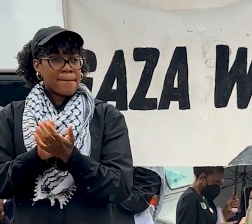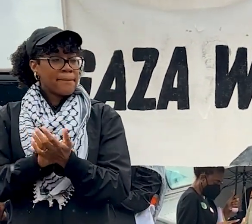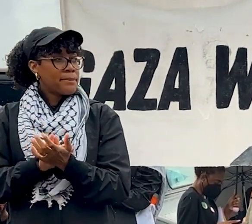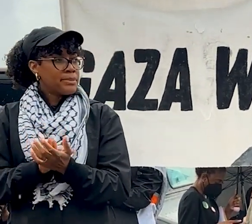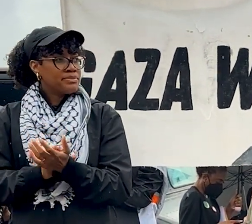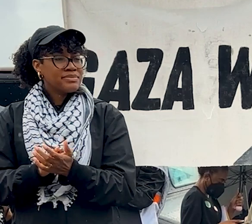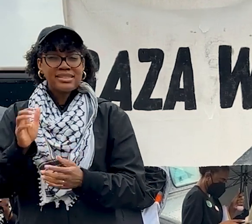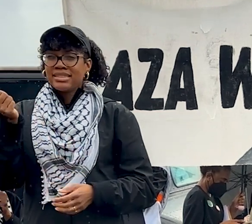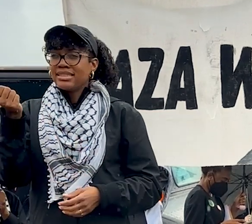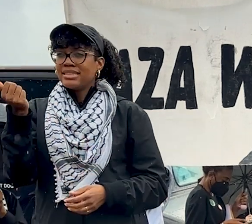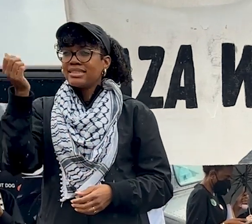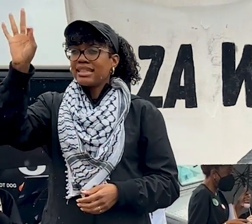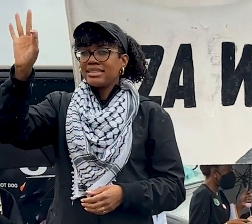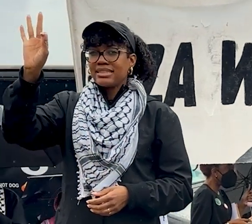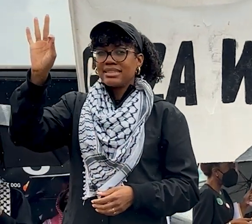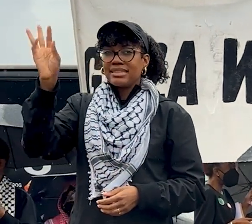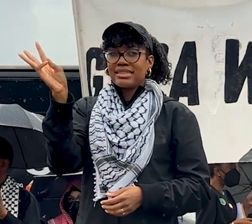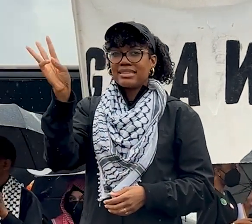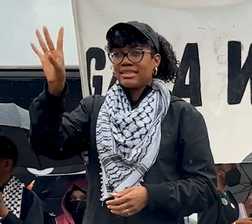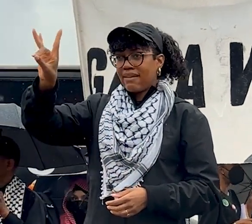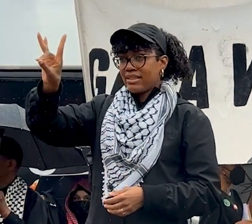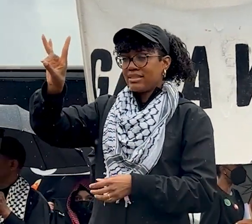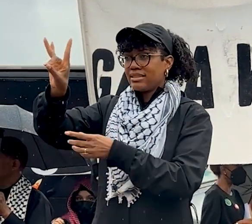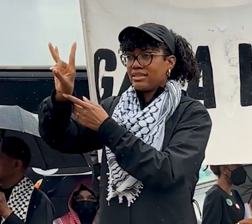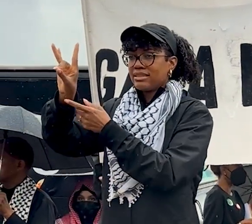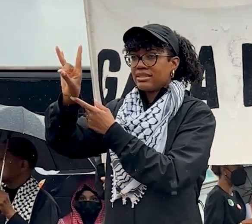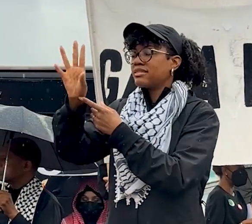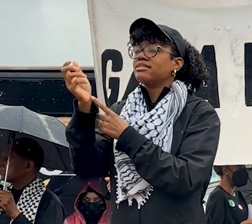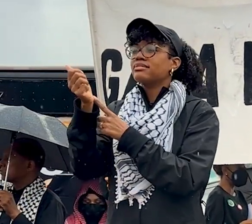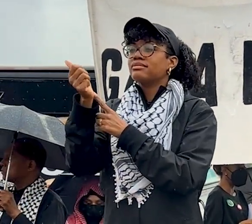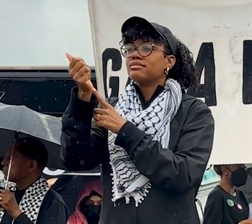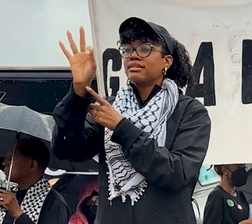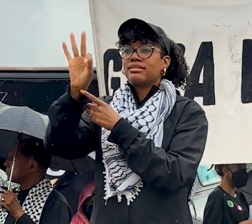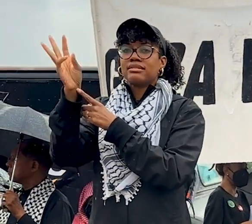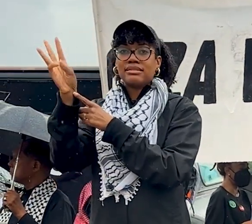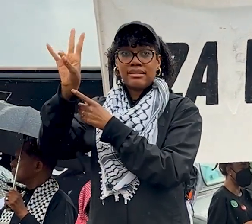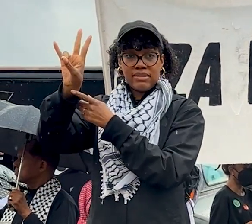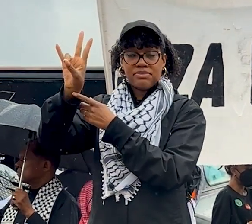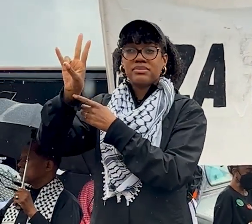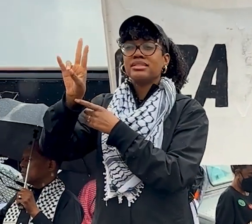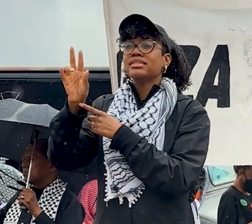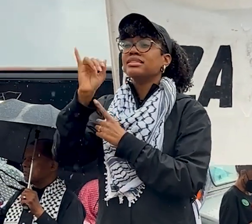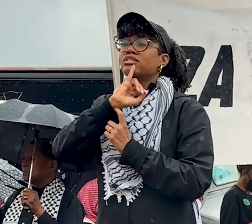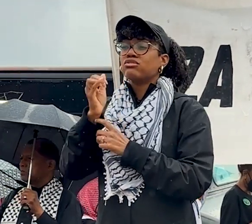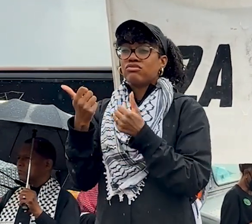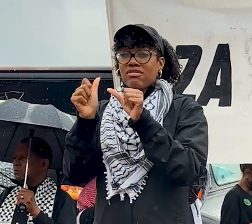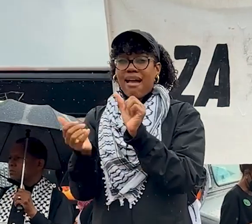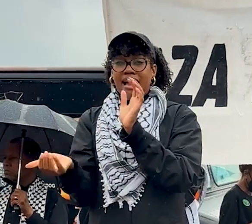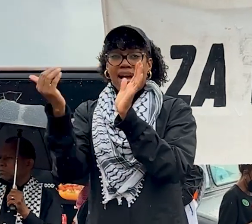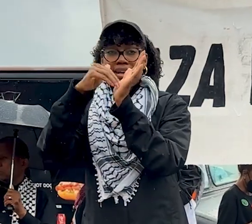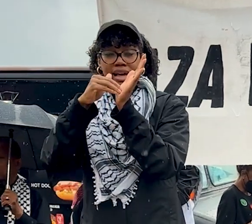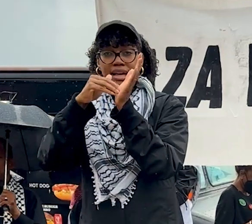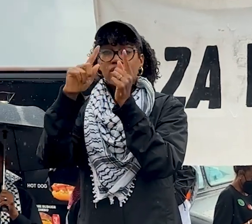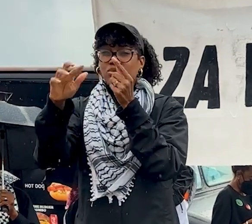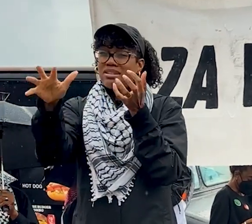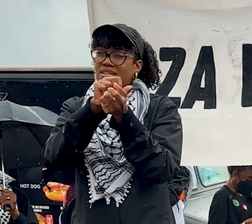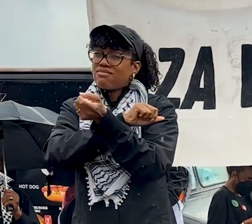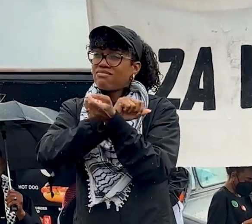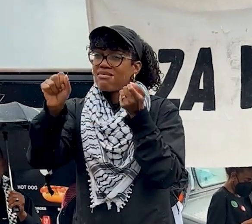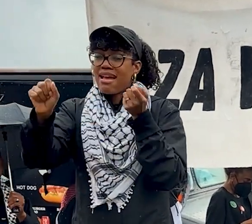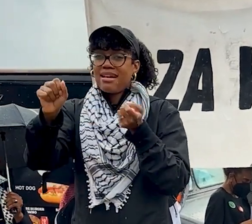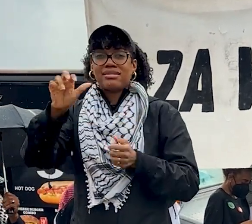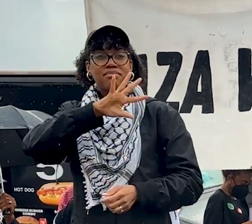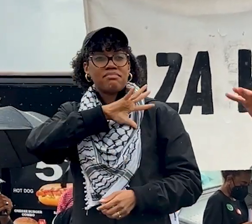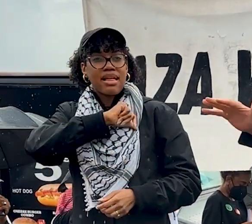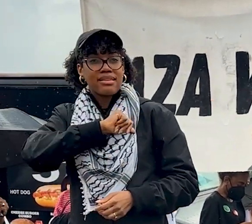In 1967, Israel tried once again to erase Palestine, but